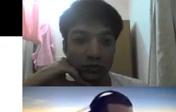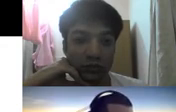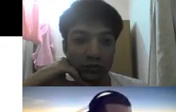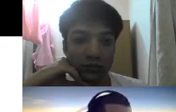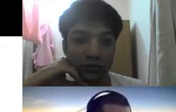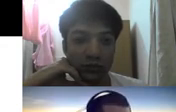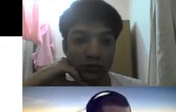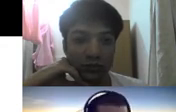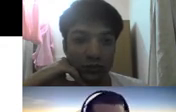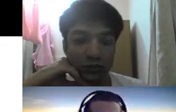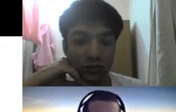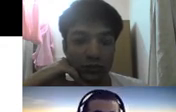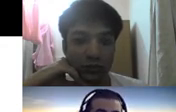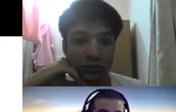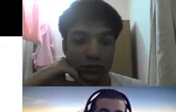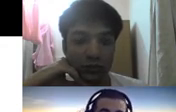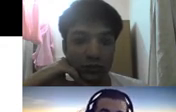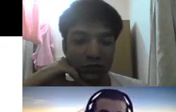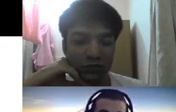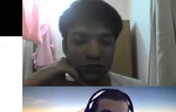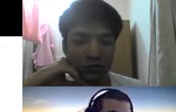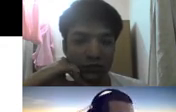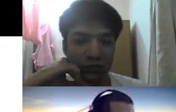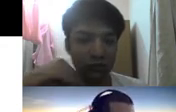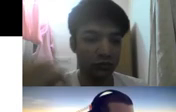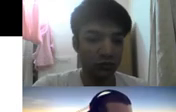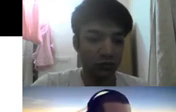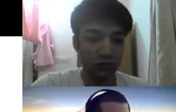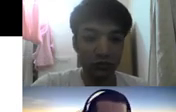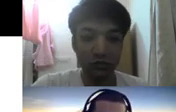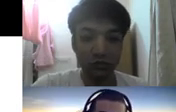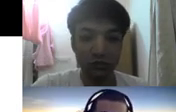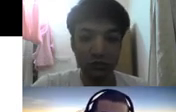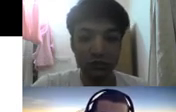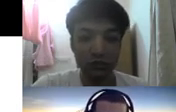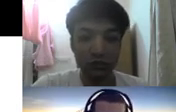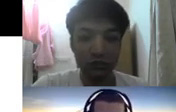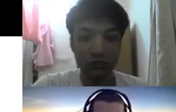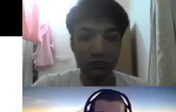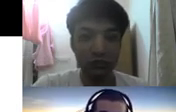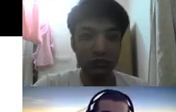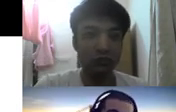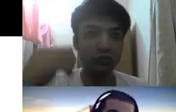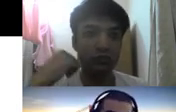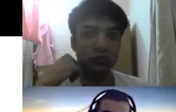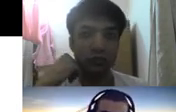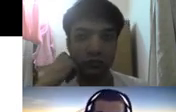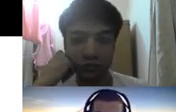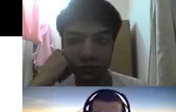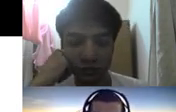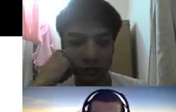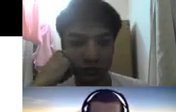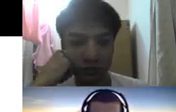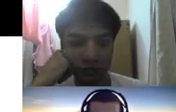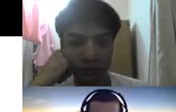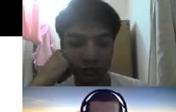and not only one sign language even per location. So for example, Swiss German sign language, you'll have 5 different dialects depending on the